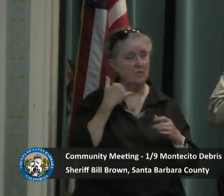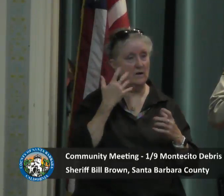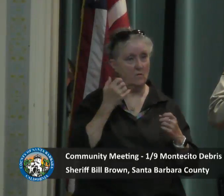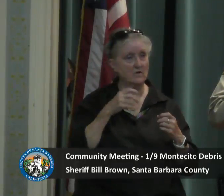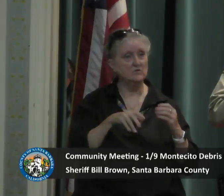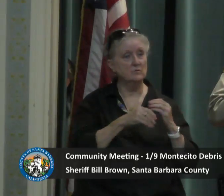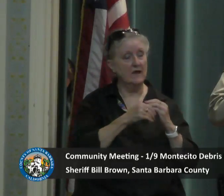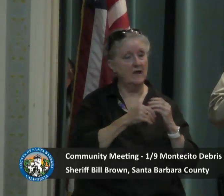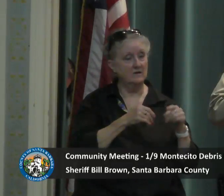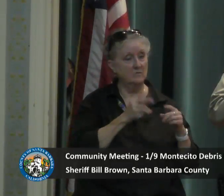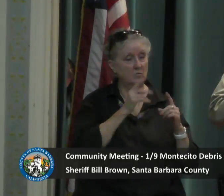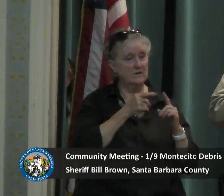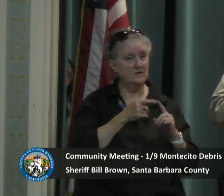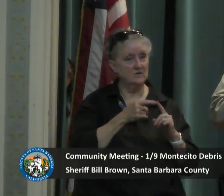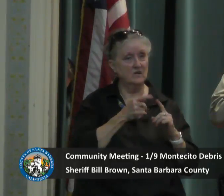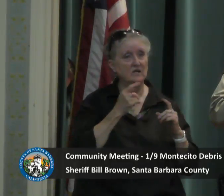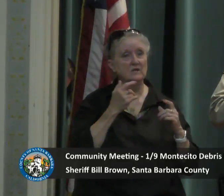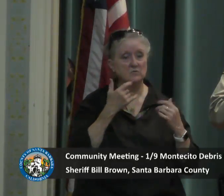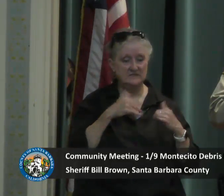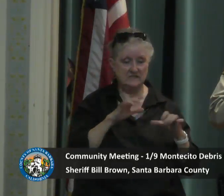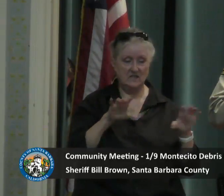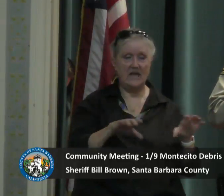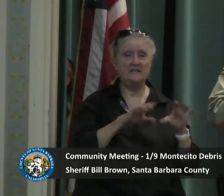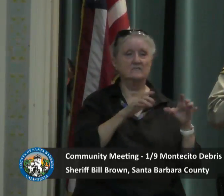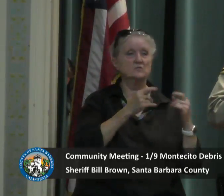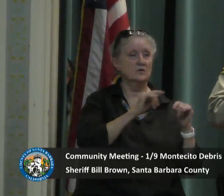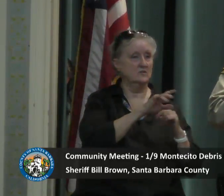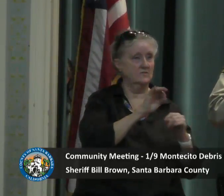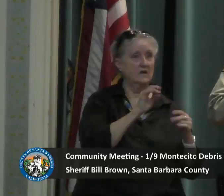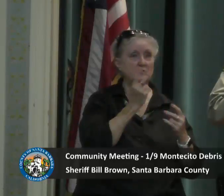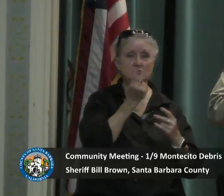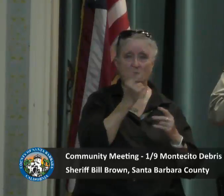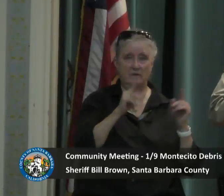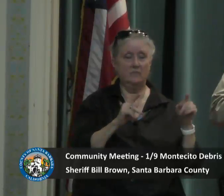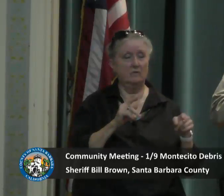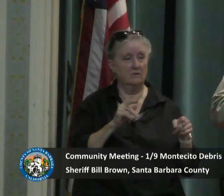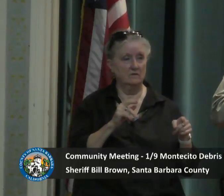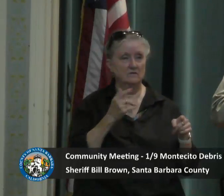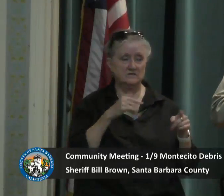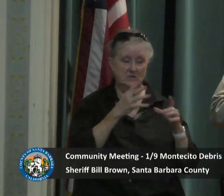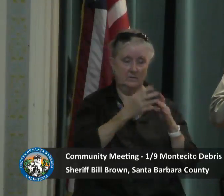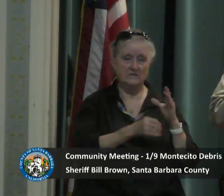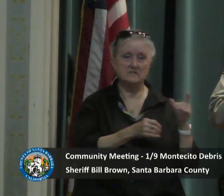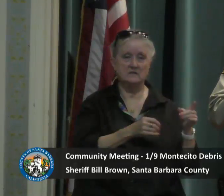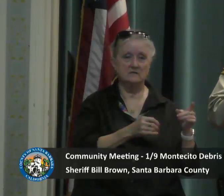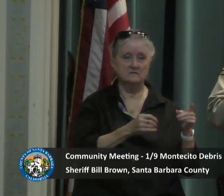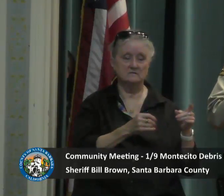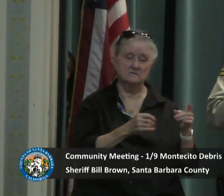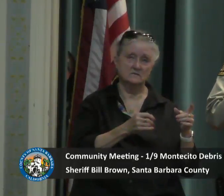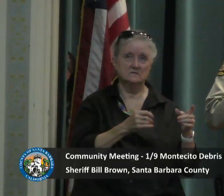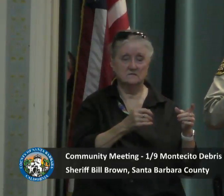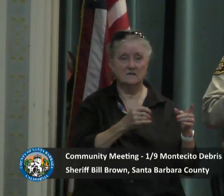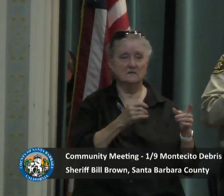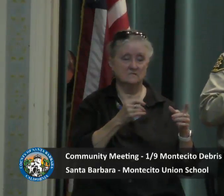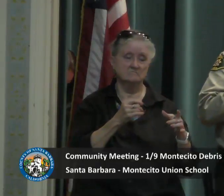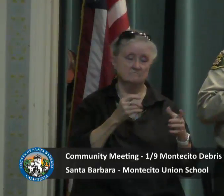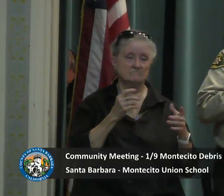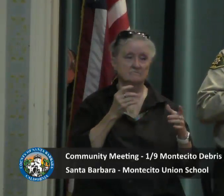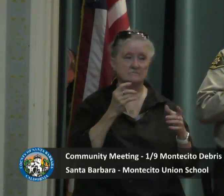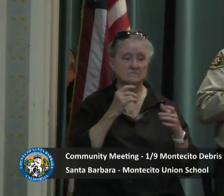want to point out to people, that we're still actively trying to find the two people who are still missing and presumably who perished in